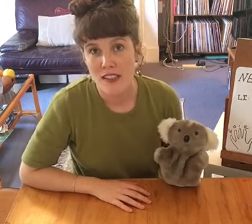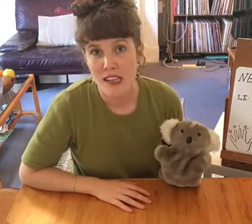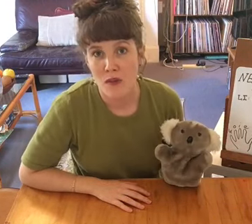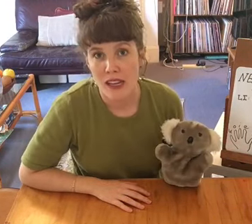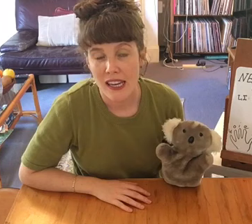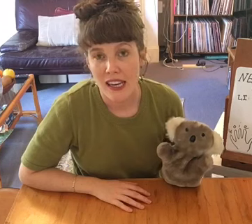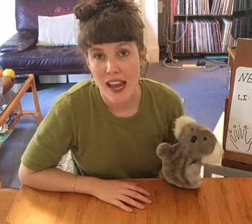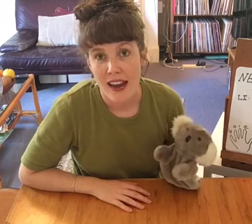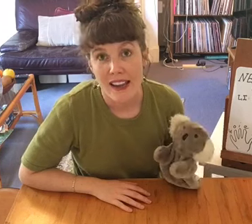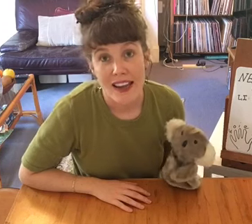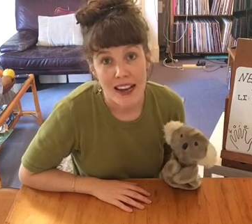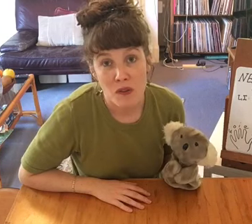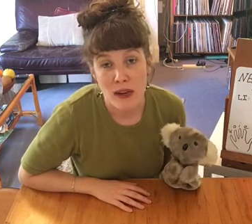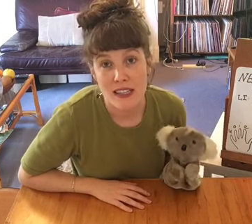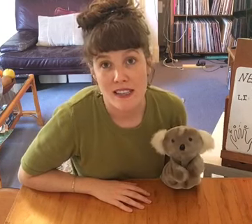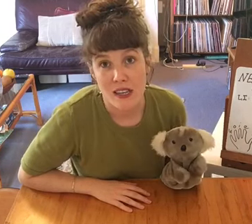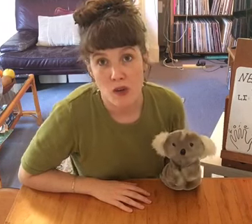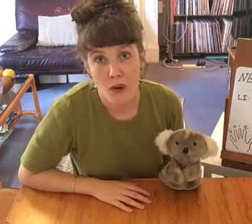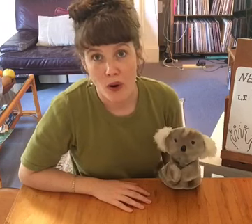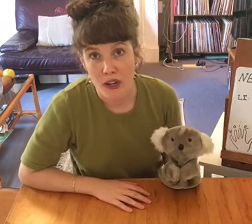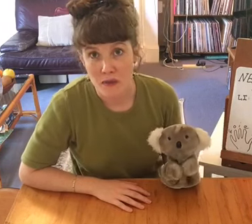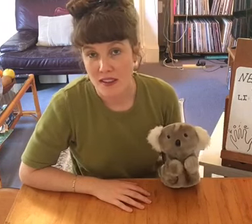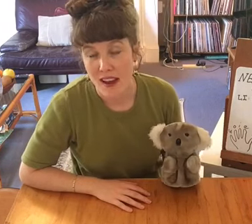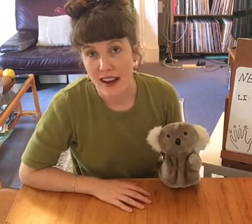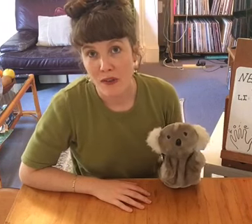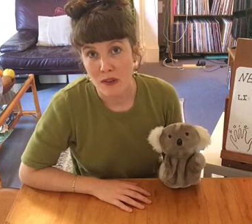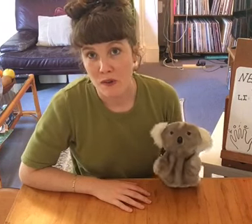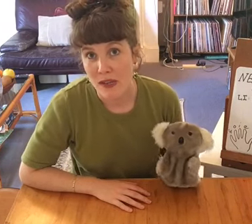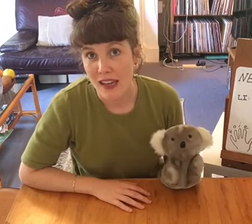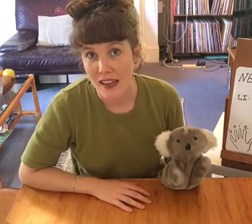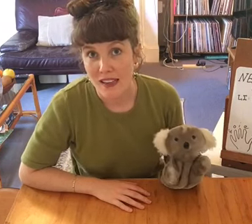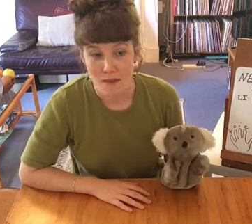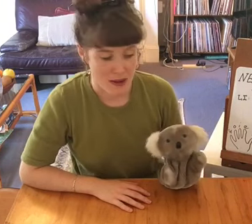you again, and I can't wait to see your progress with sign language when we get back to